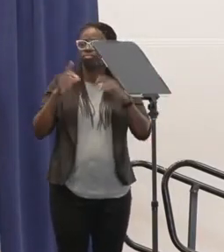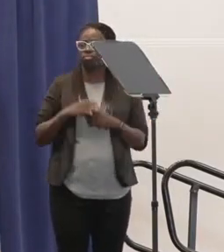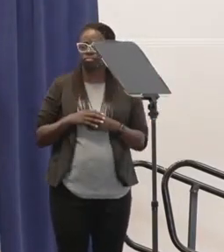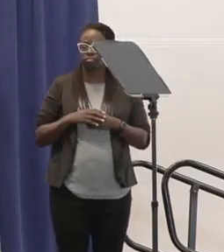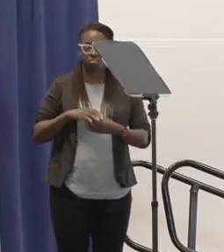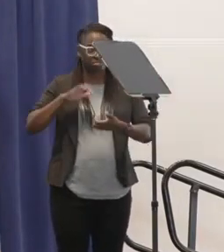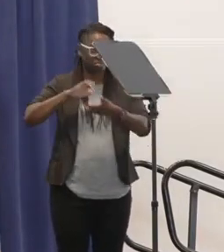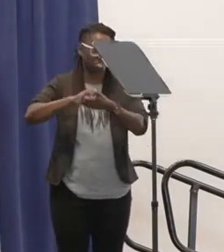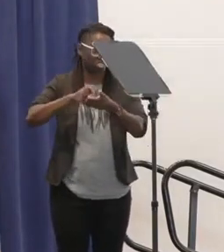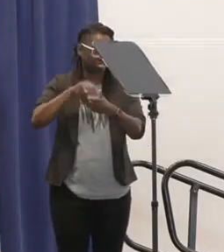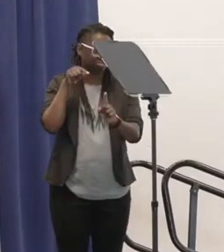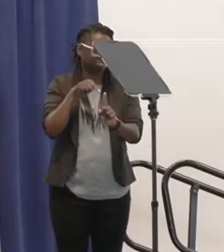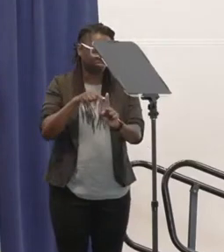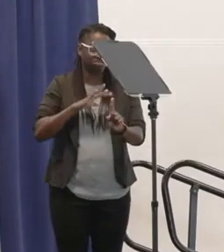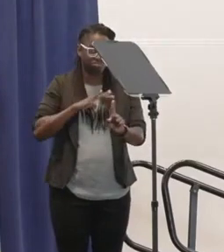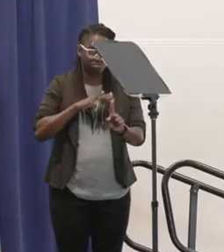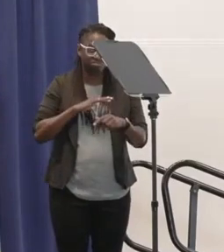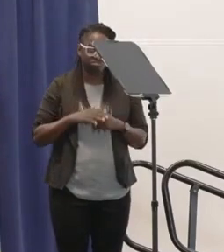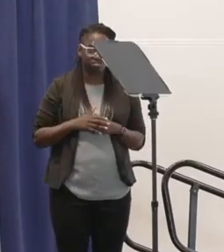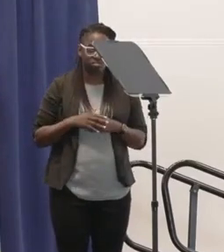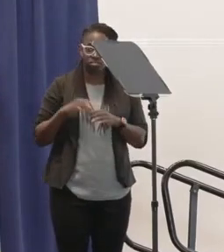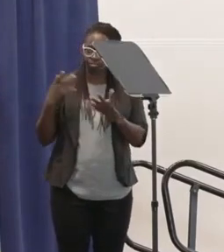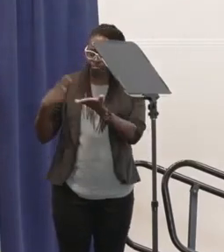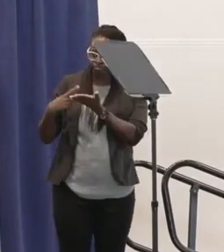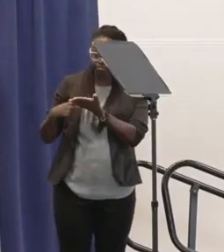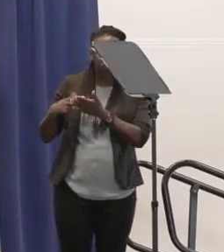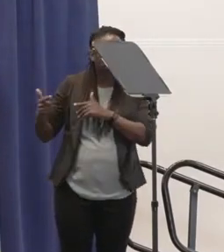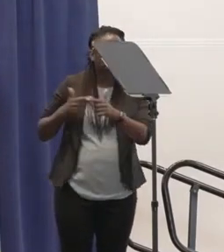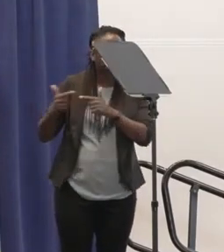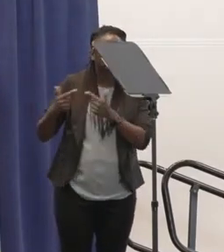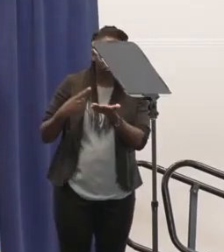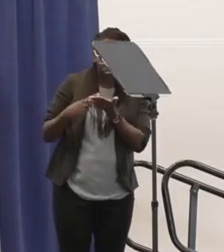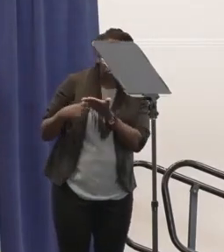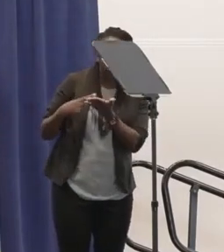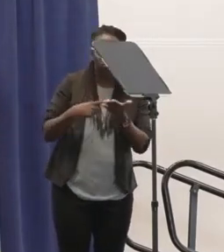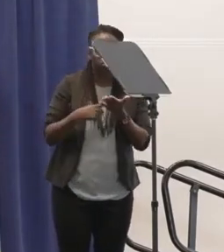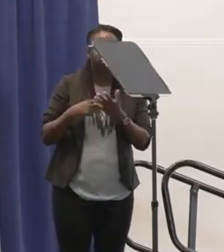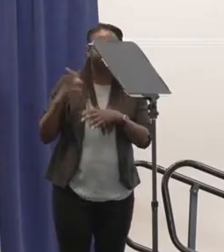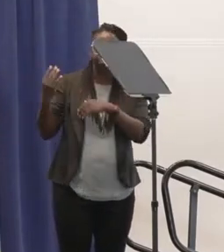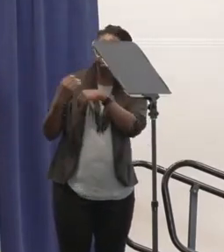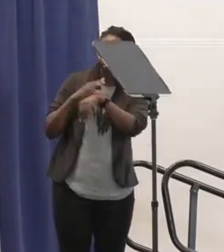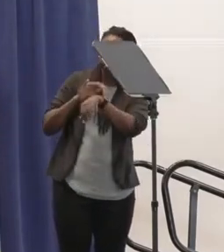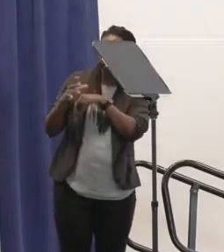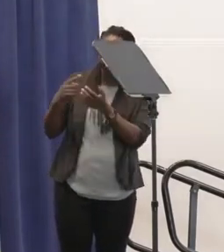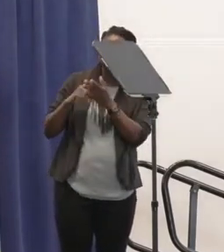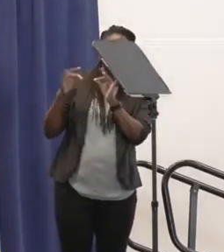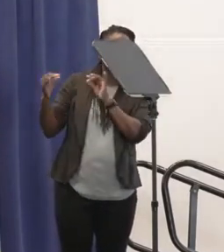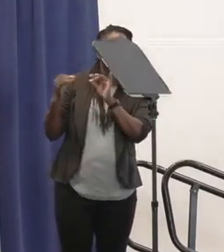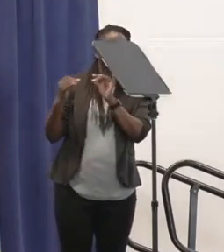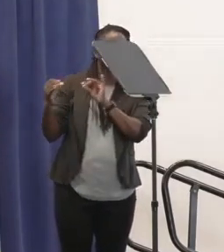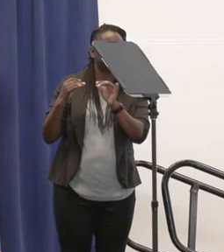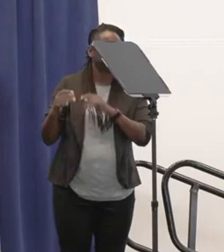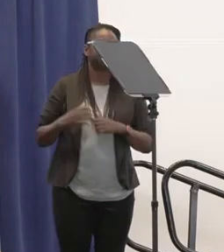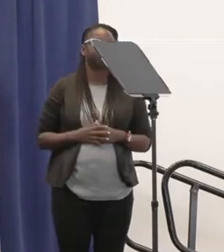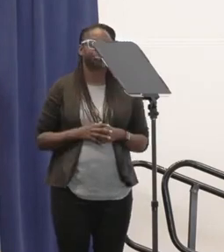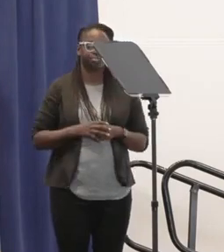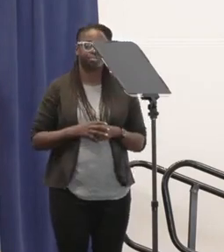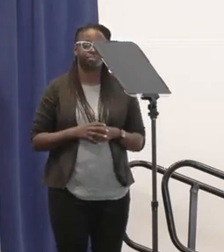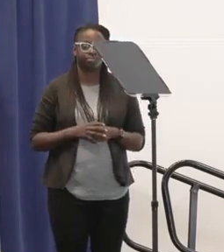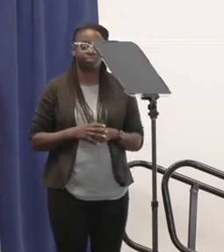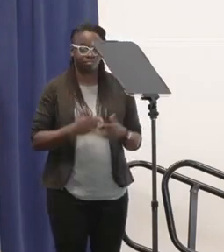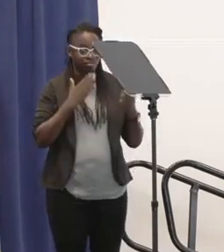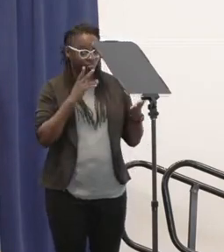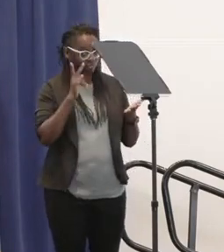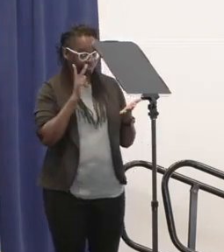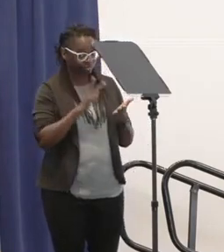stay in regular communication, so I'm grateful for her leadership as well. I also, of course, am grateful for our Secretary of Education, who is,